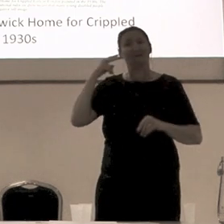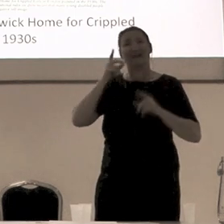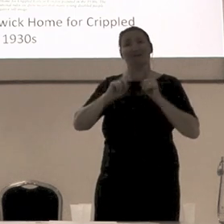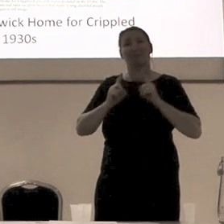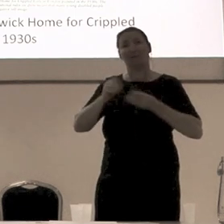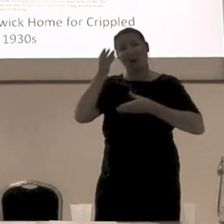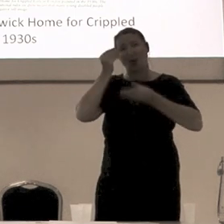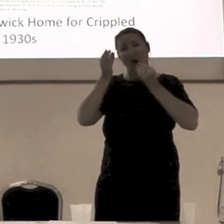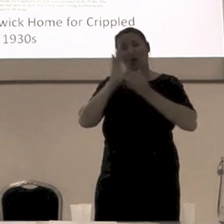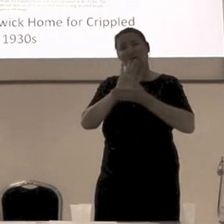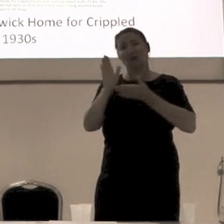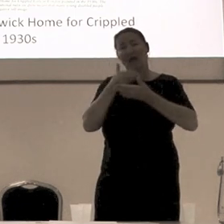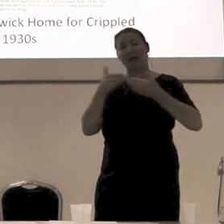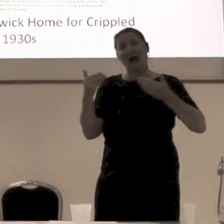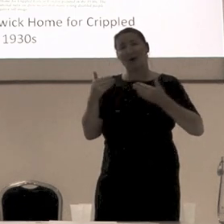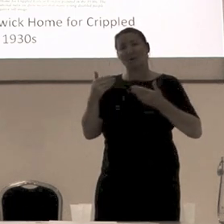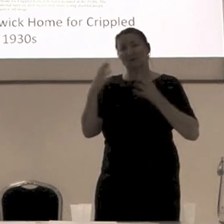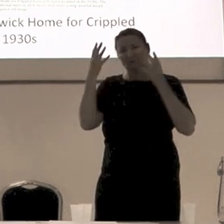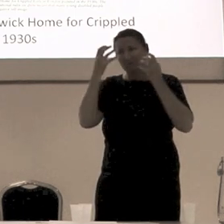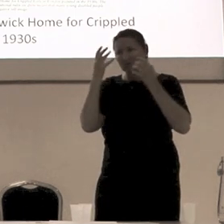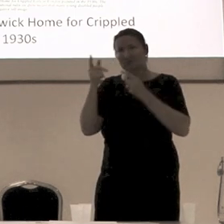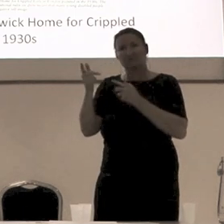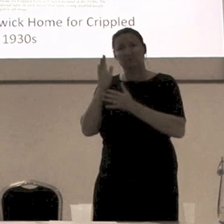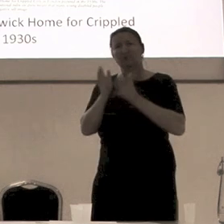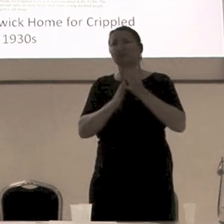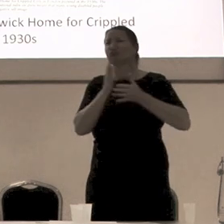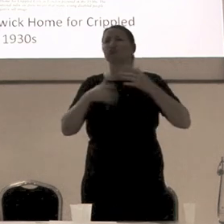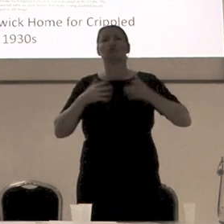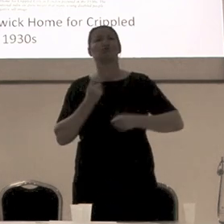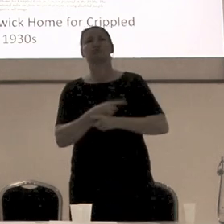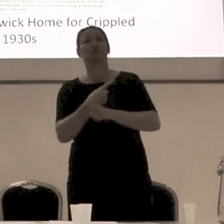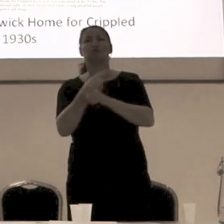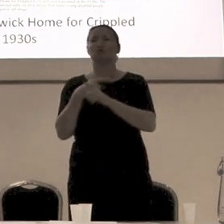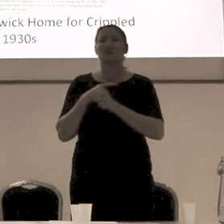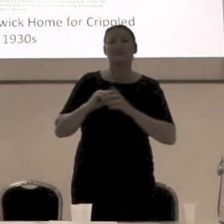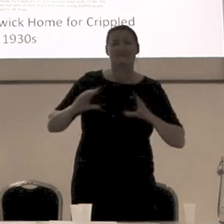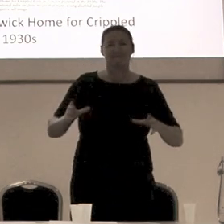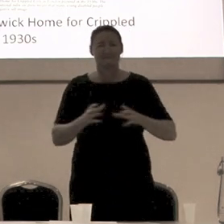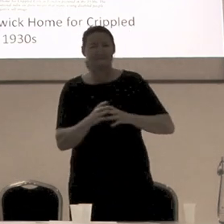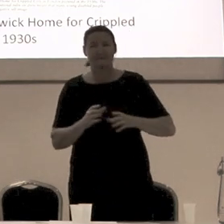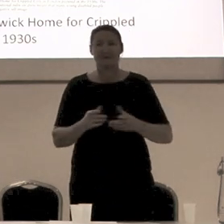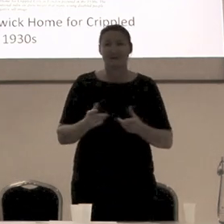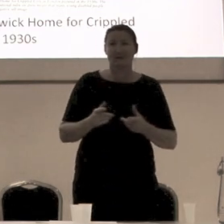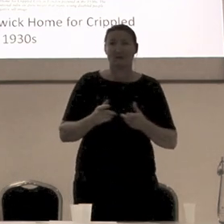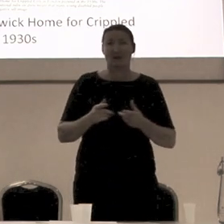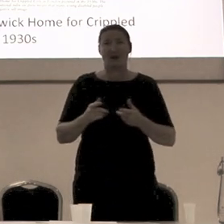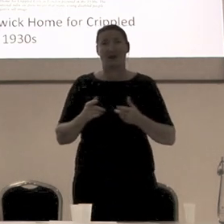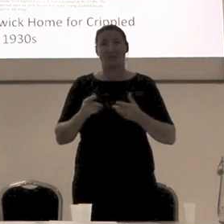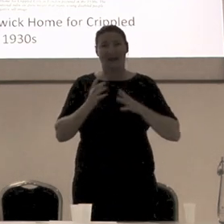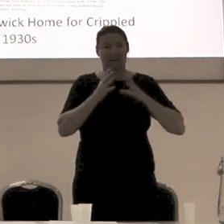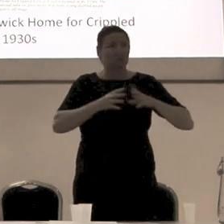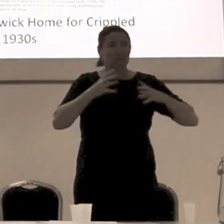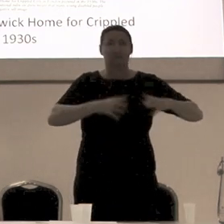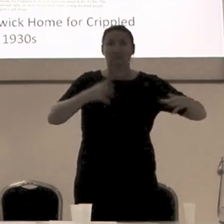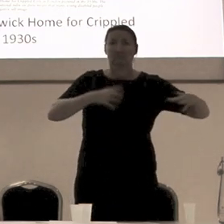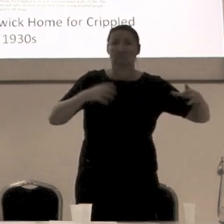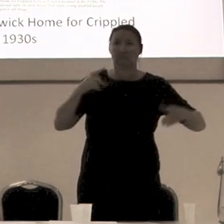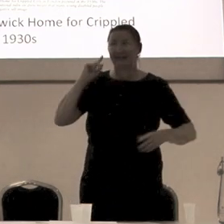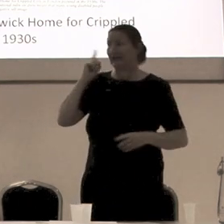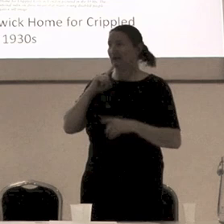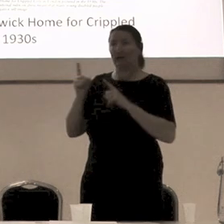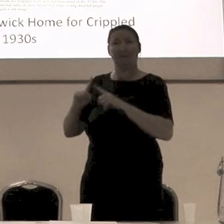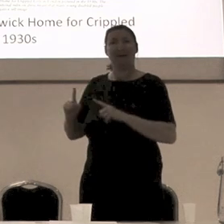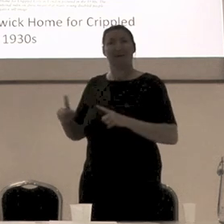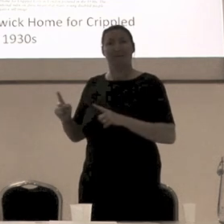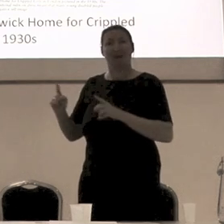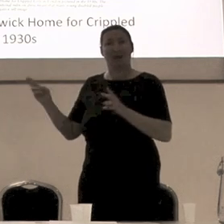sign language because they were worried that they would get together and form a group of their own that would outbreed hearing people. Sounds a